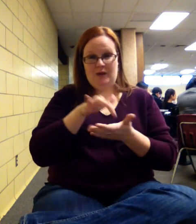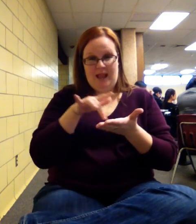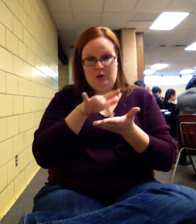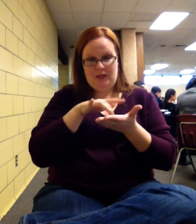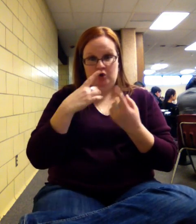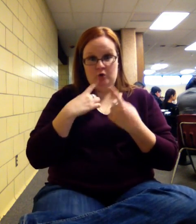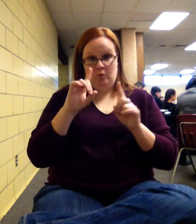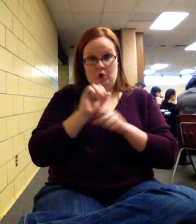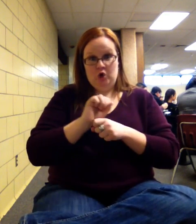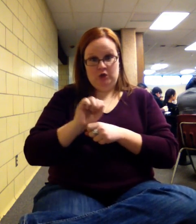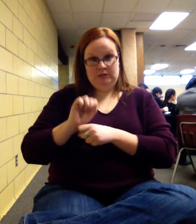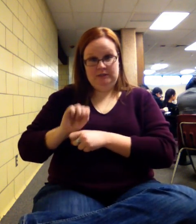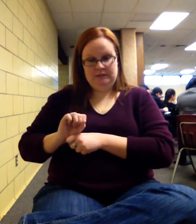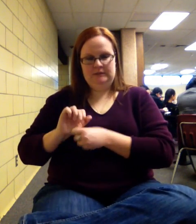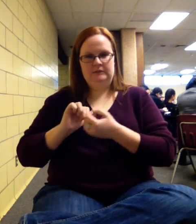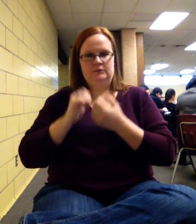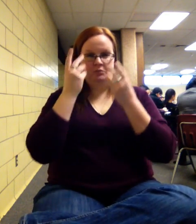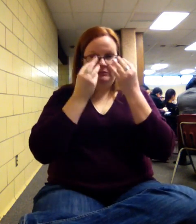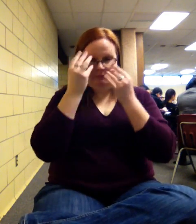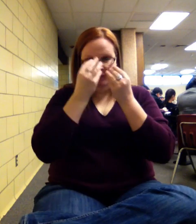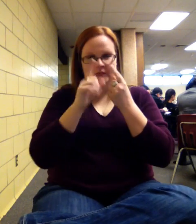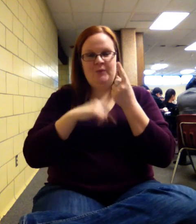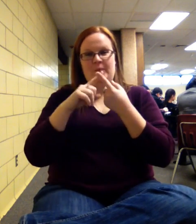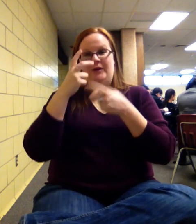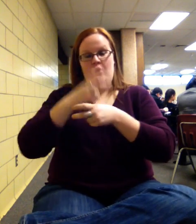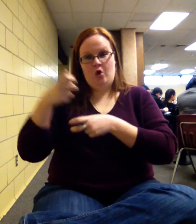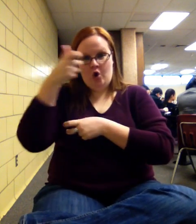and how it's thinking, so that once we get to harder problems, it makes sense.